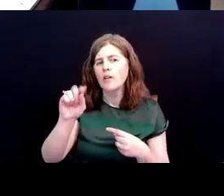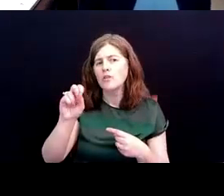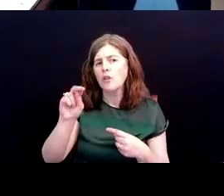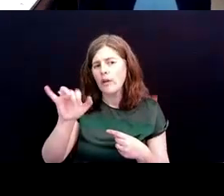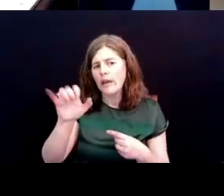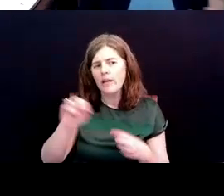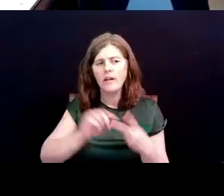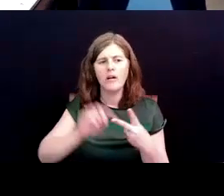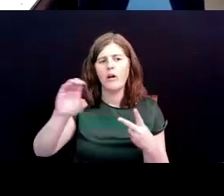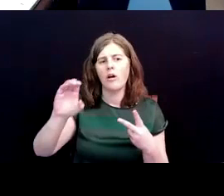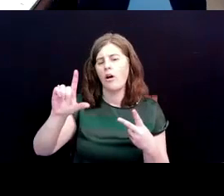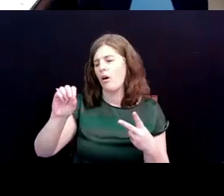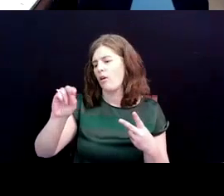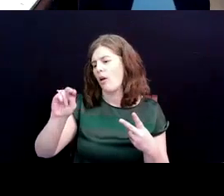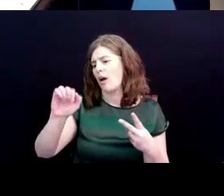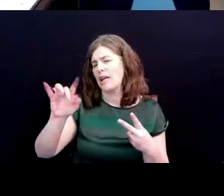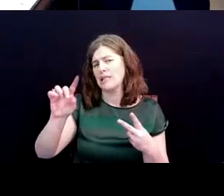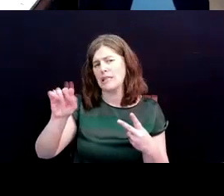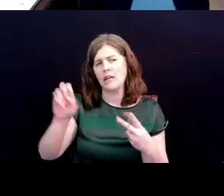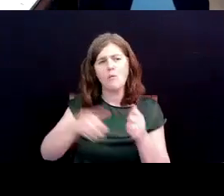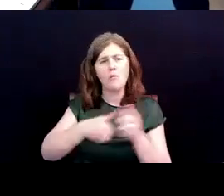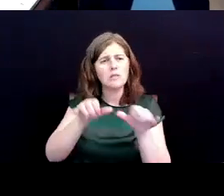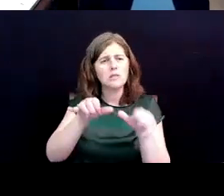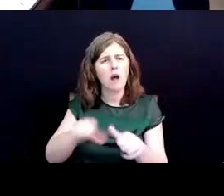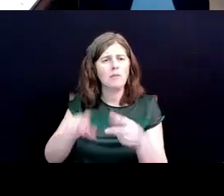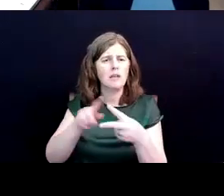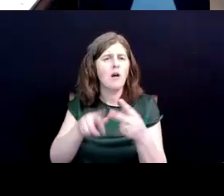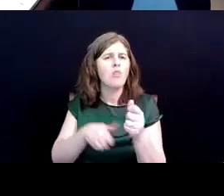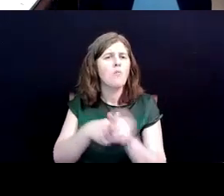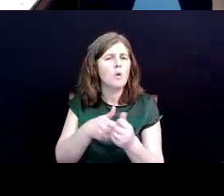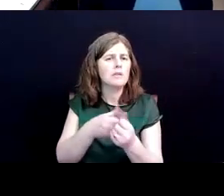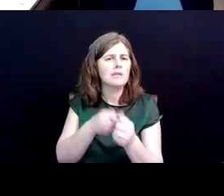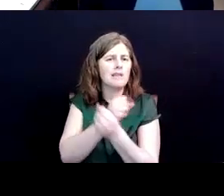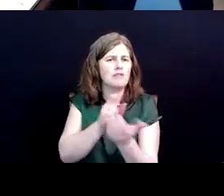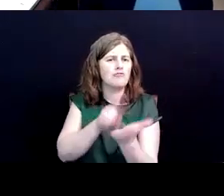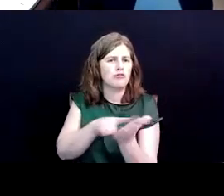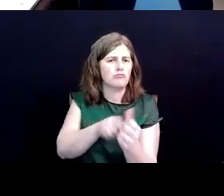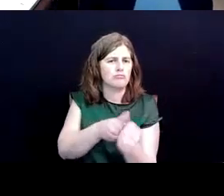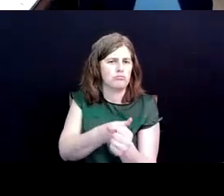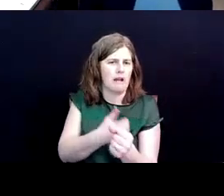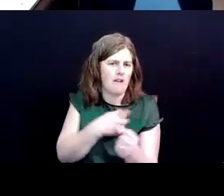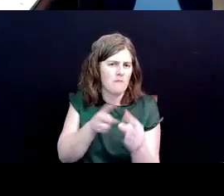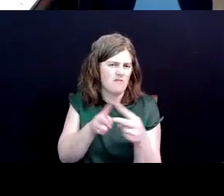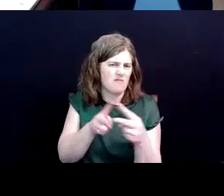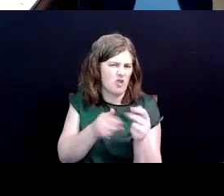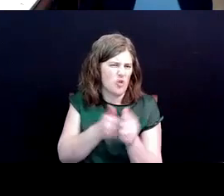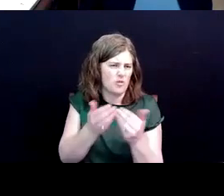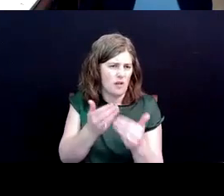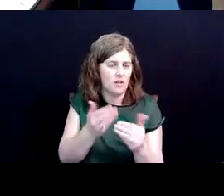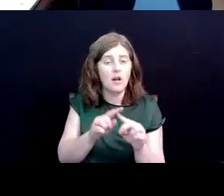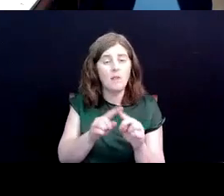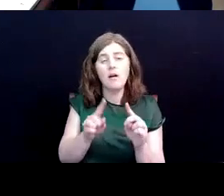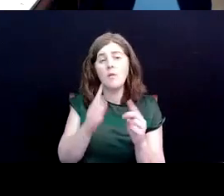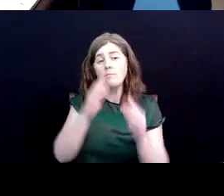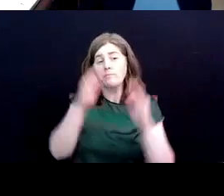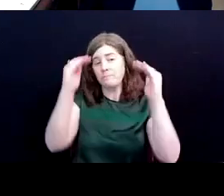and the ones that have the most kind of safety data behind them. So when you think about this, it's really all about monitoring progress, and